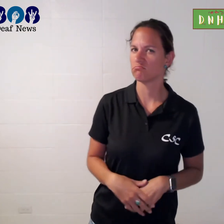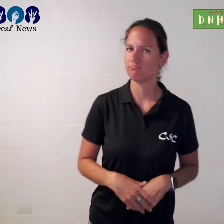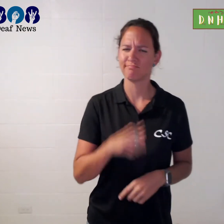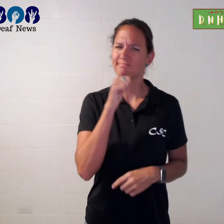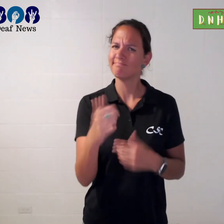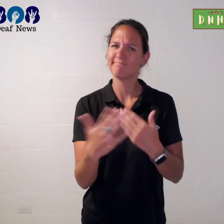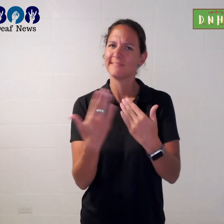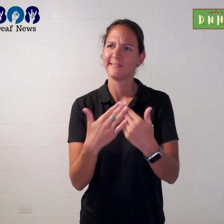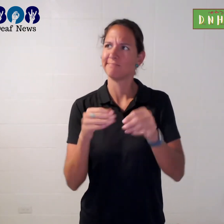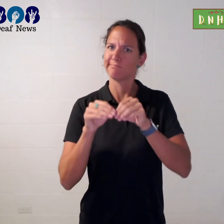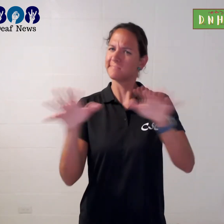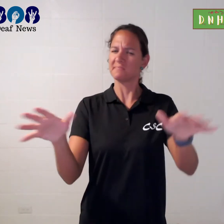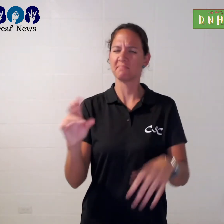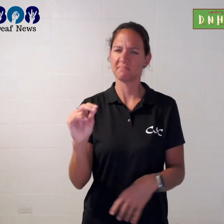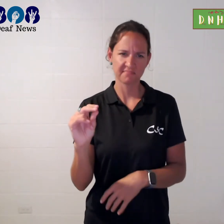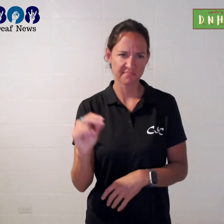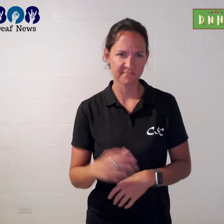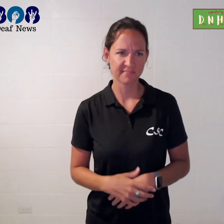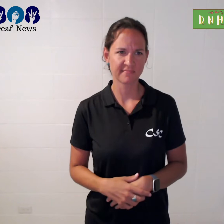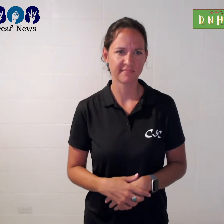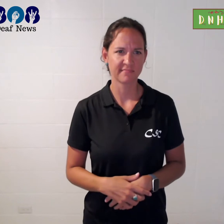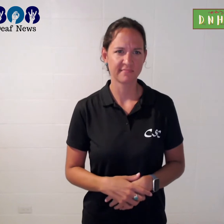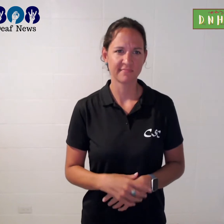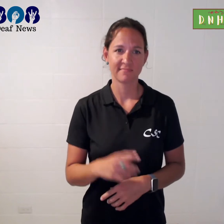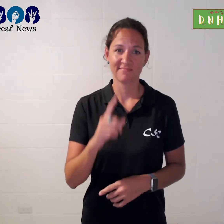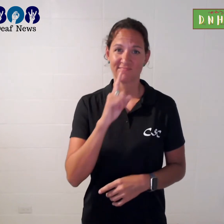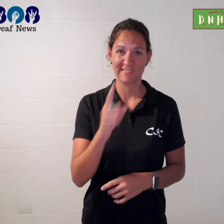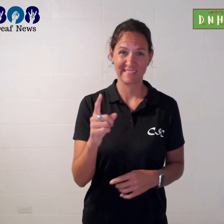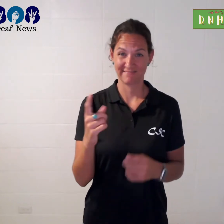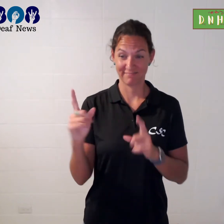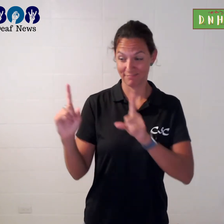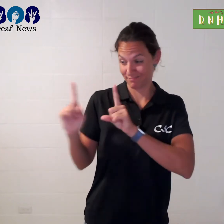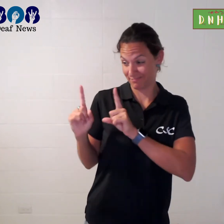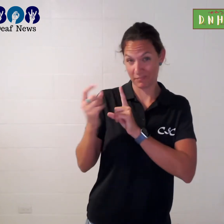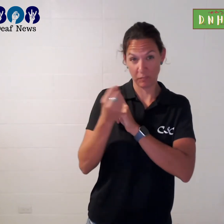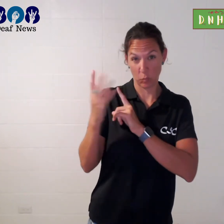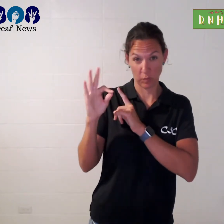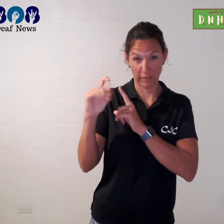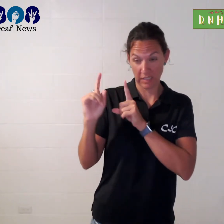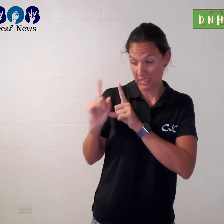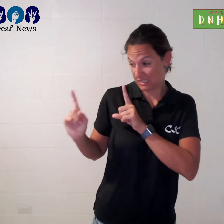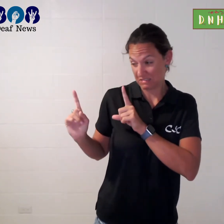Monkeypox is not like COVID-19. It is very different. It doesn't easily